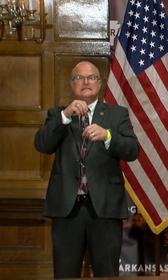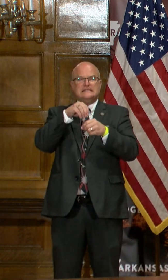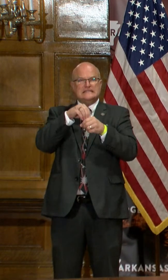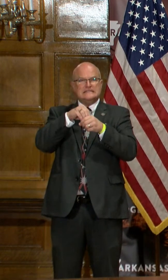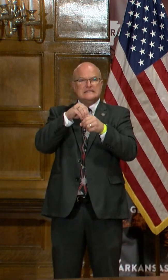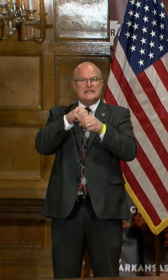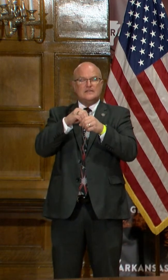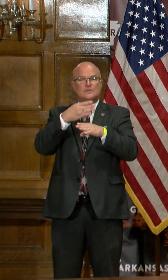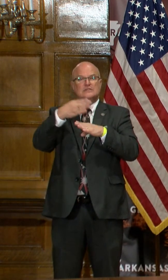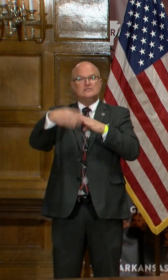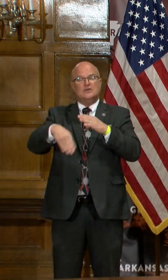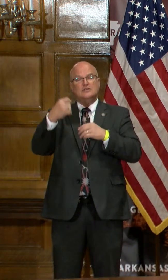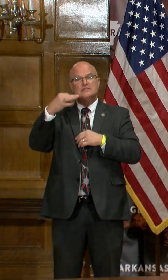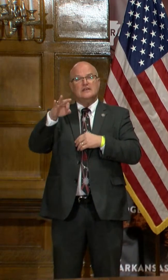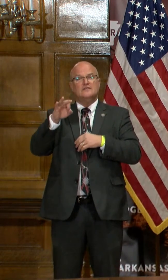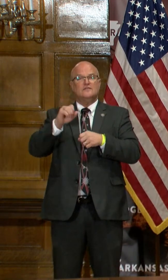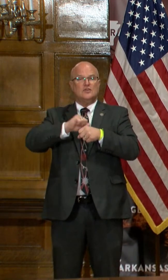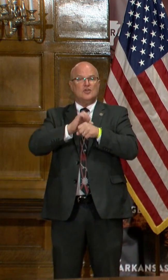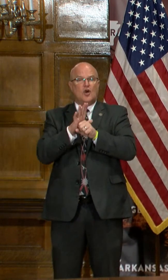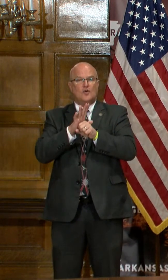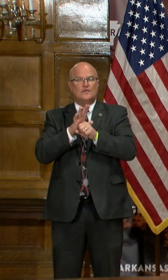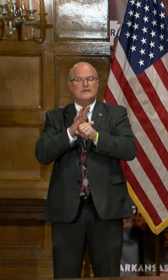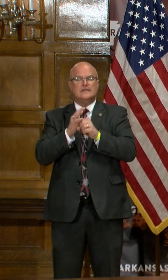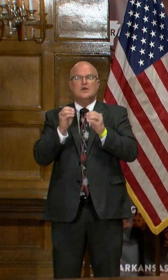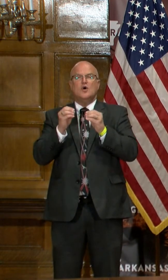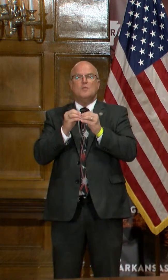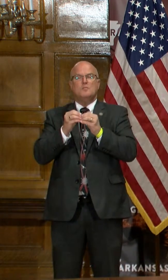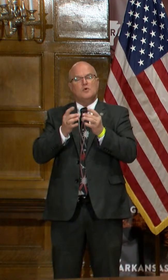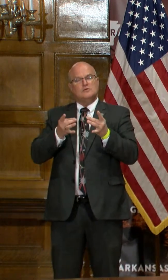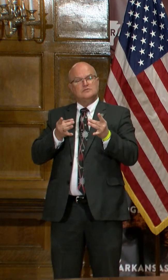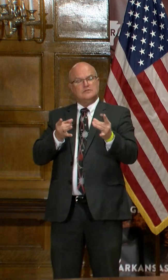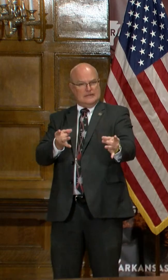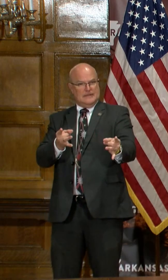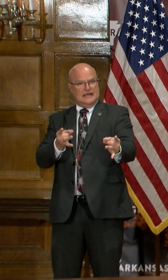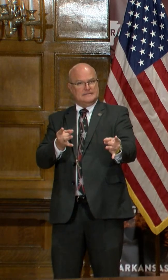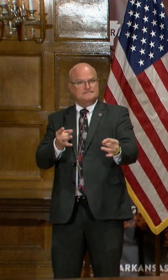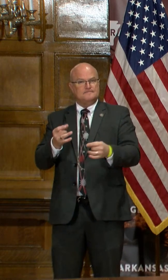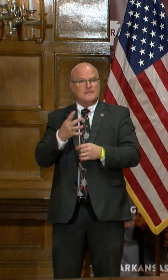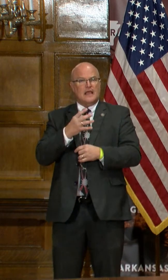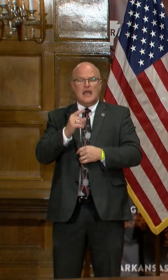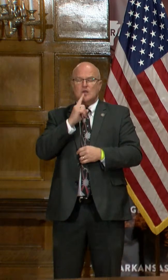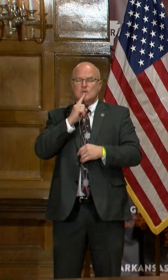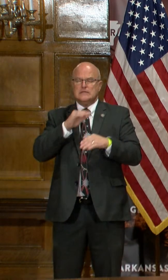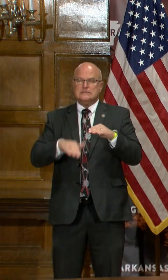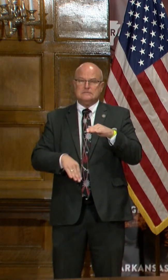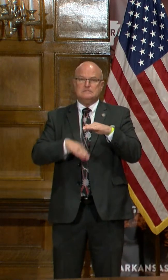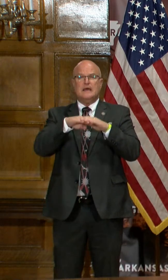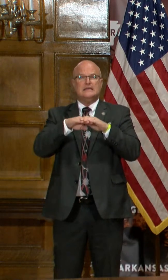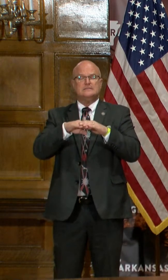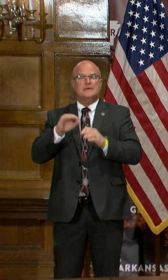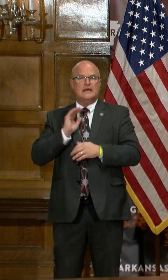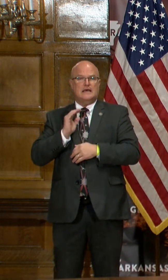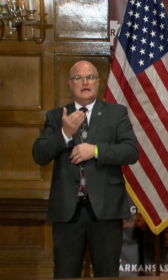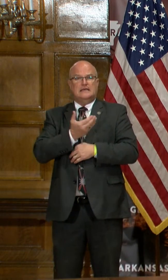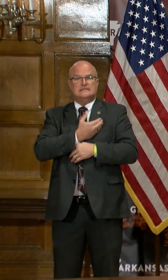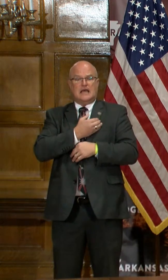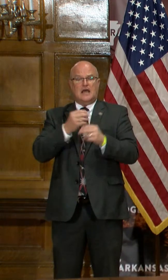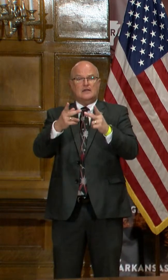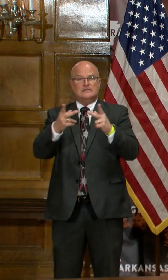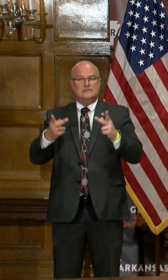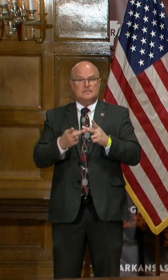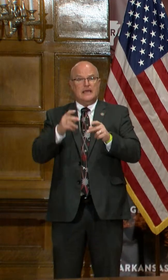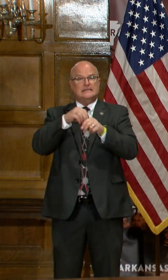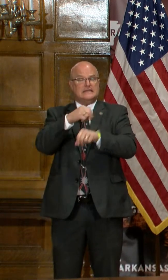hospitalizations as a result of COVID in a more efficient manner and to maximize our space